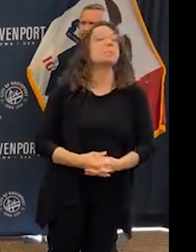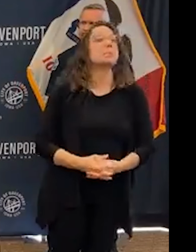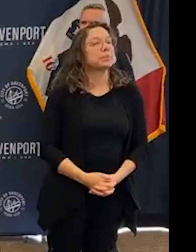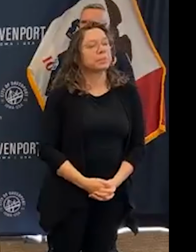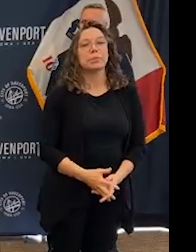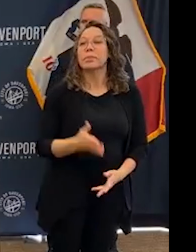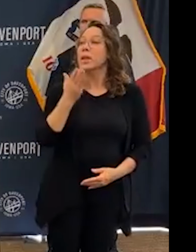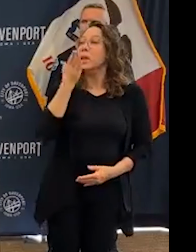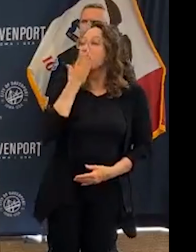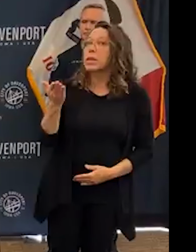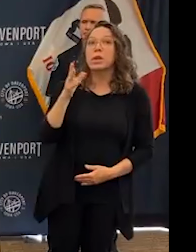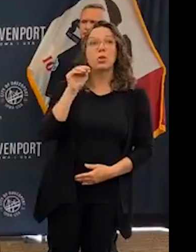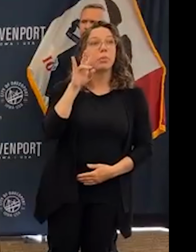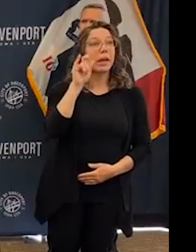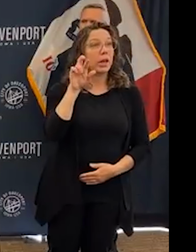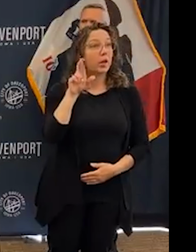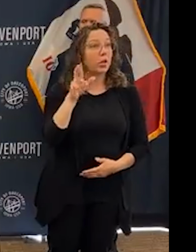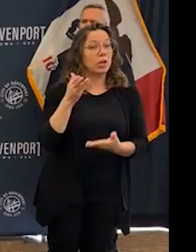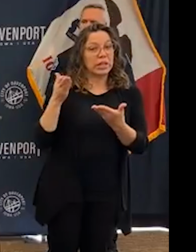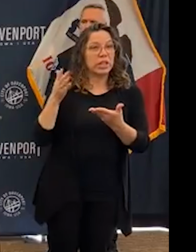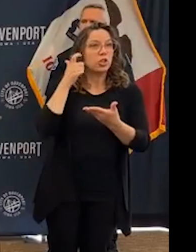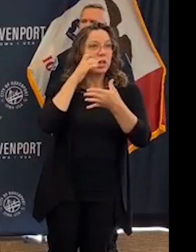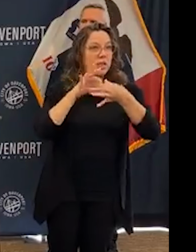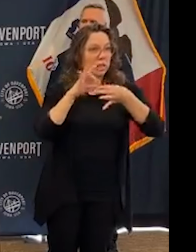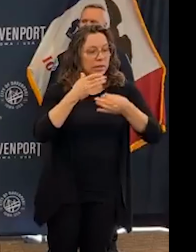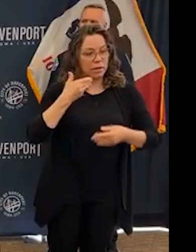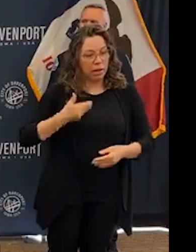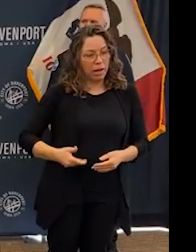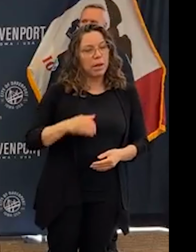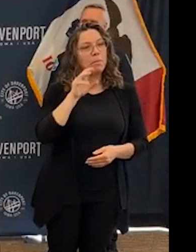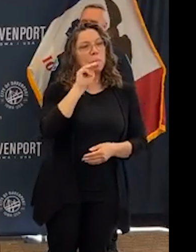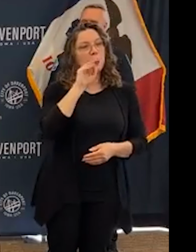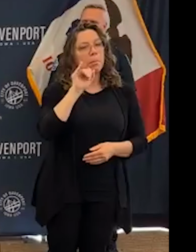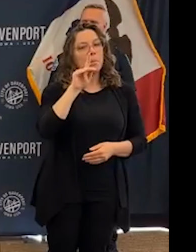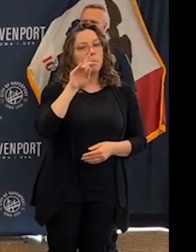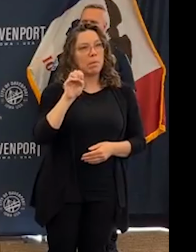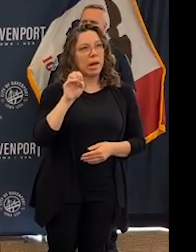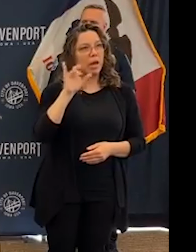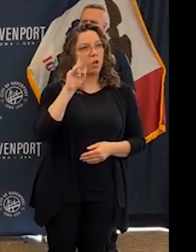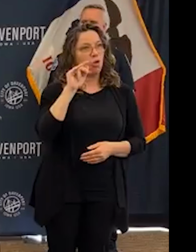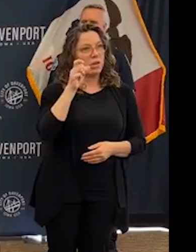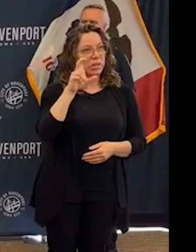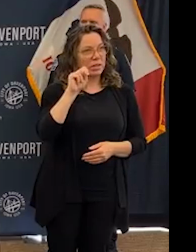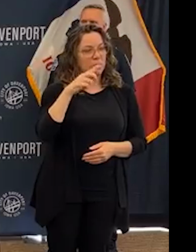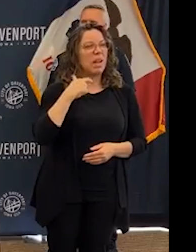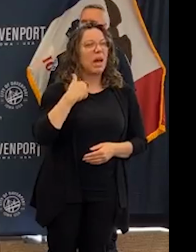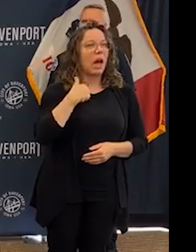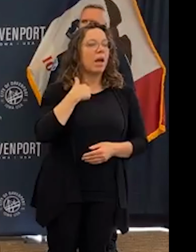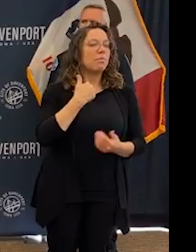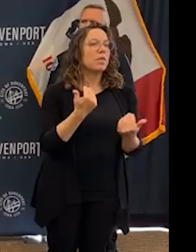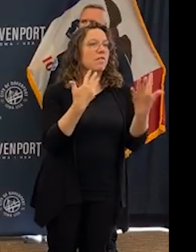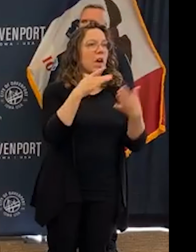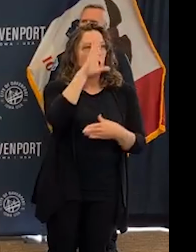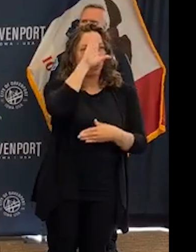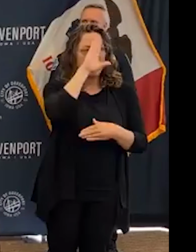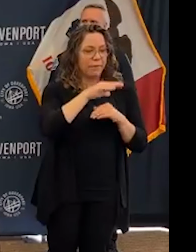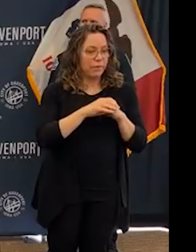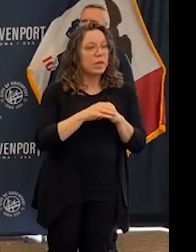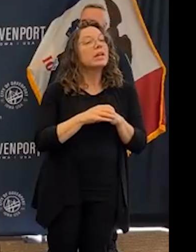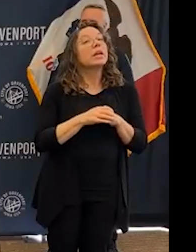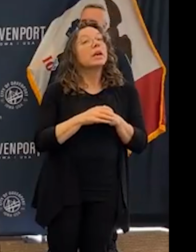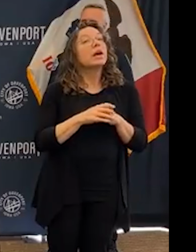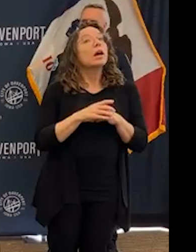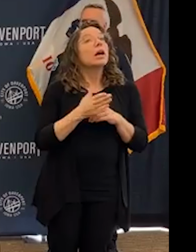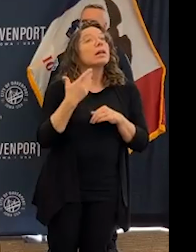Thank you, Mayor. As Mayor Matson said, my name is Mike Carlson. I am the Fire Chief of the Davenport Fire Department. Last time I